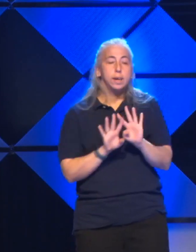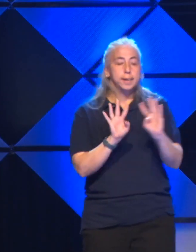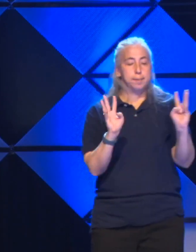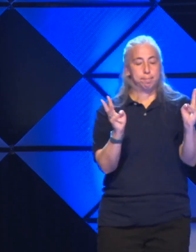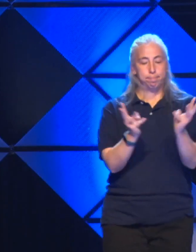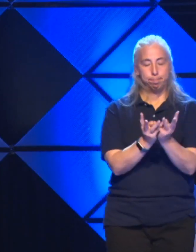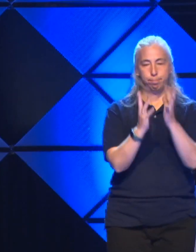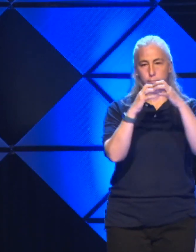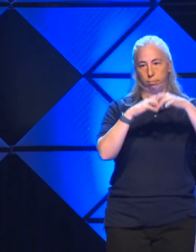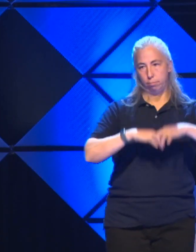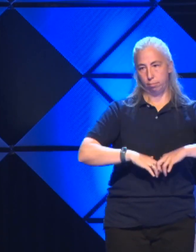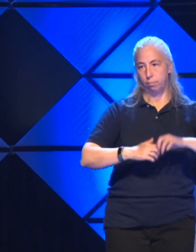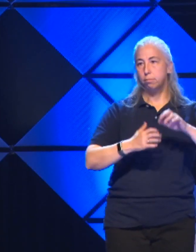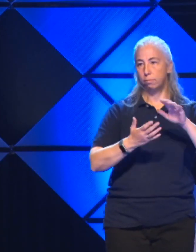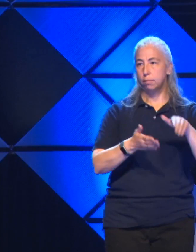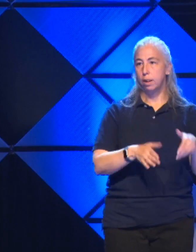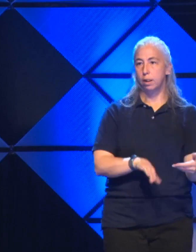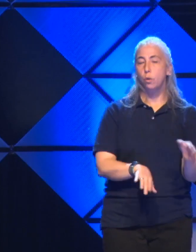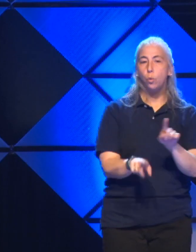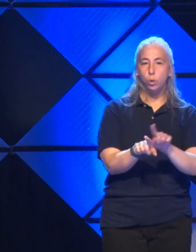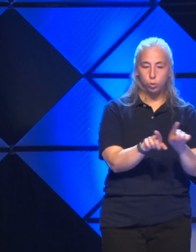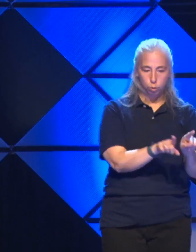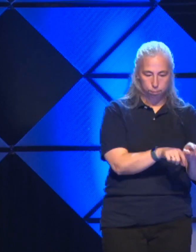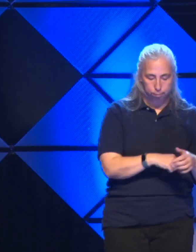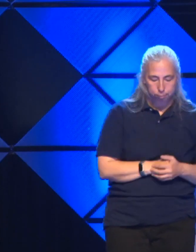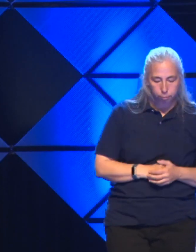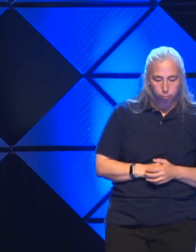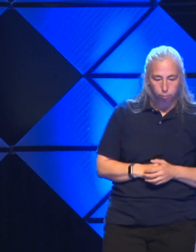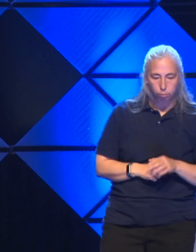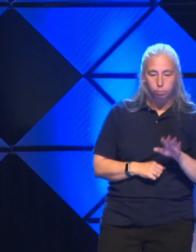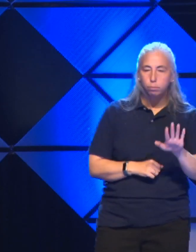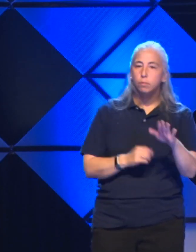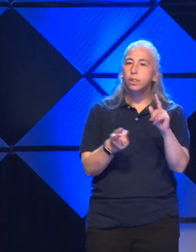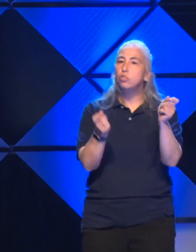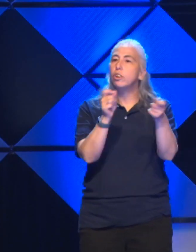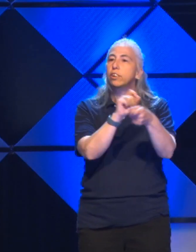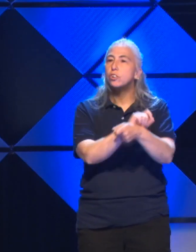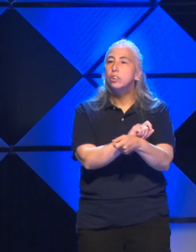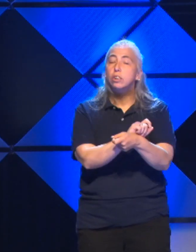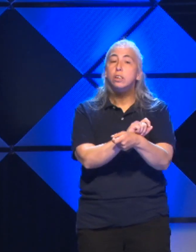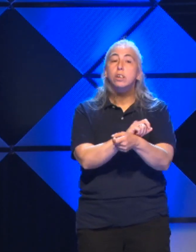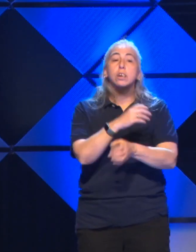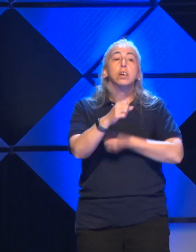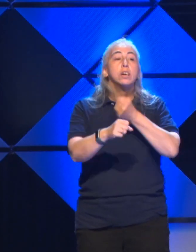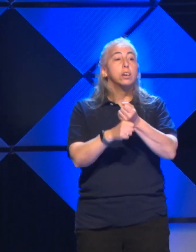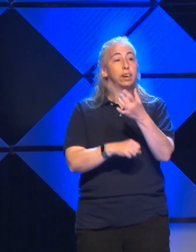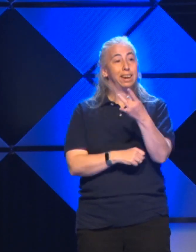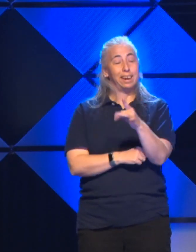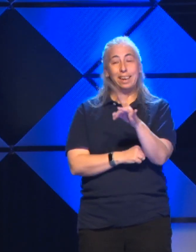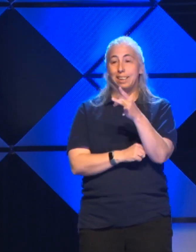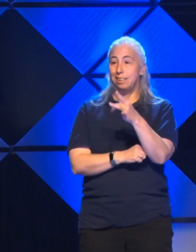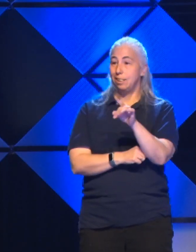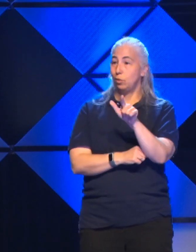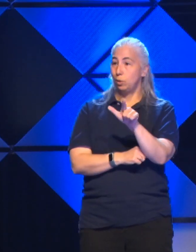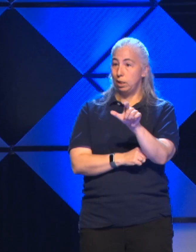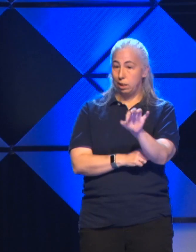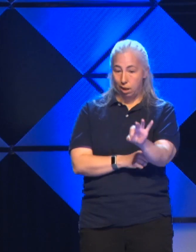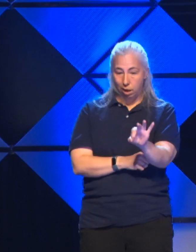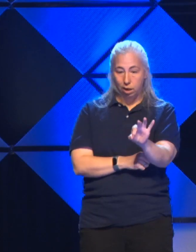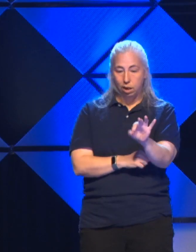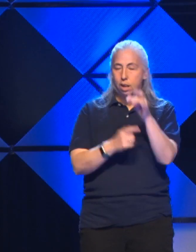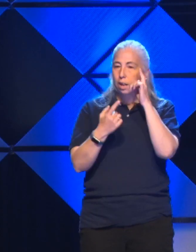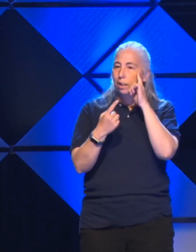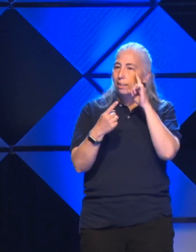4, in 1829, he succeeded in changing the legislation. And that never happened